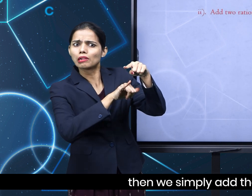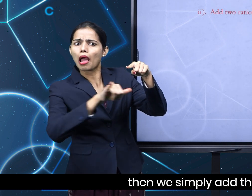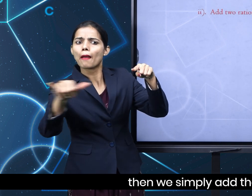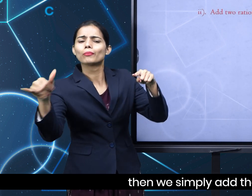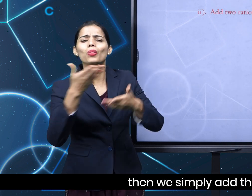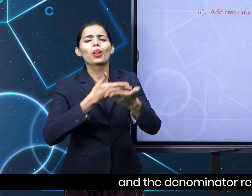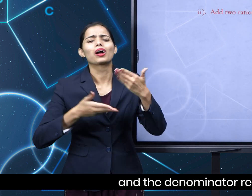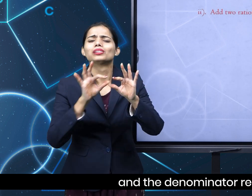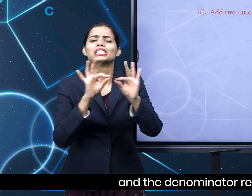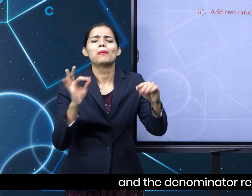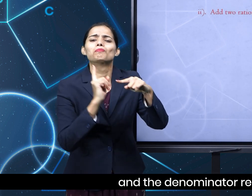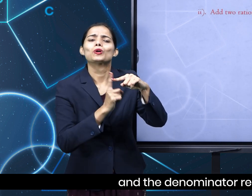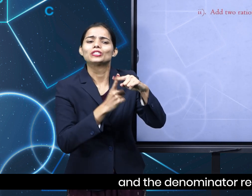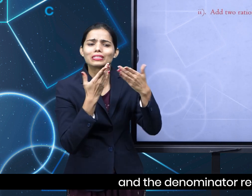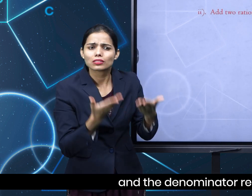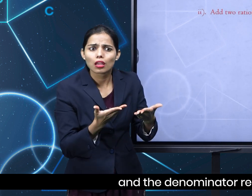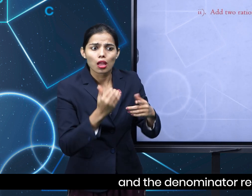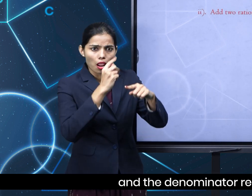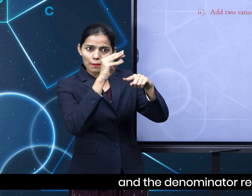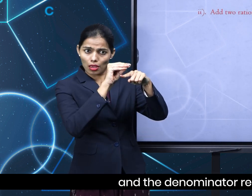numerators and the denominators remains the same.